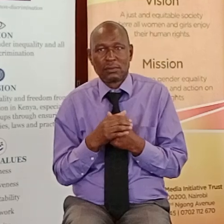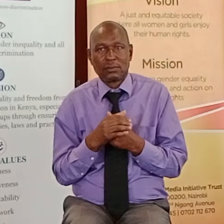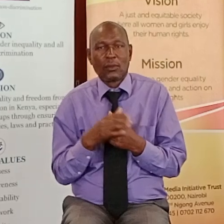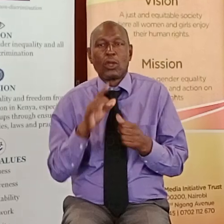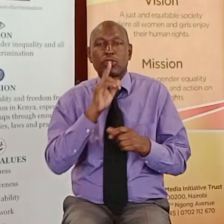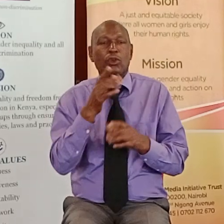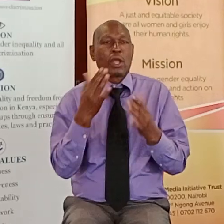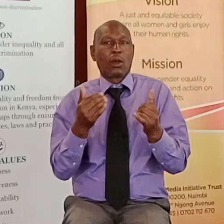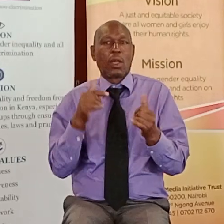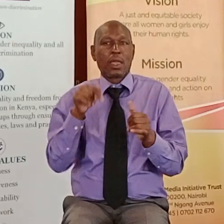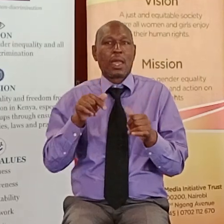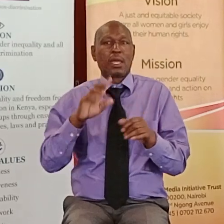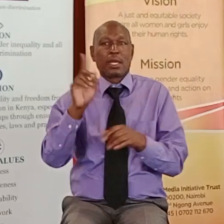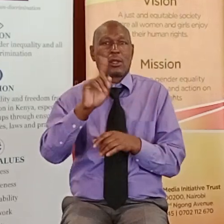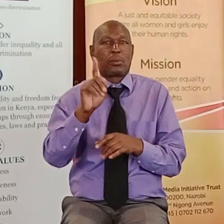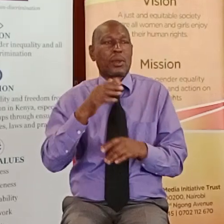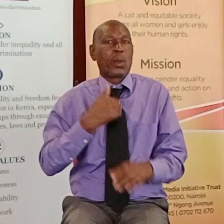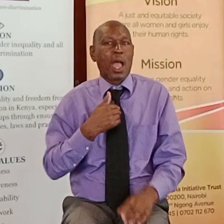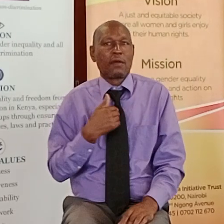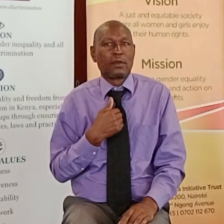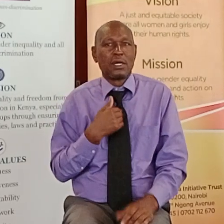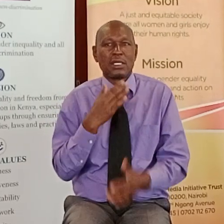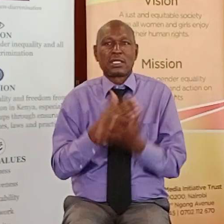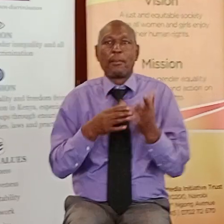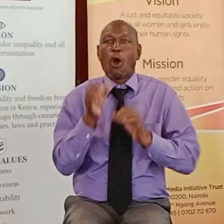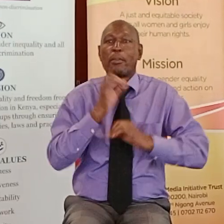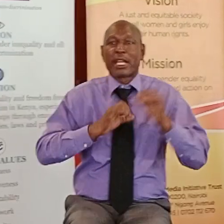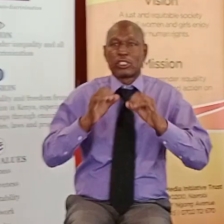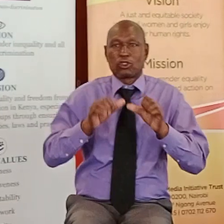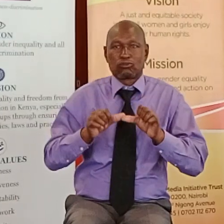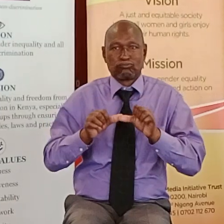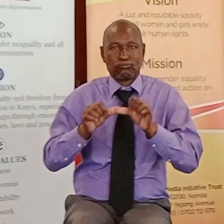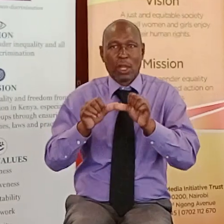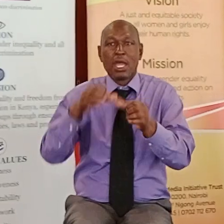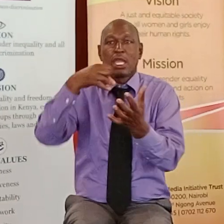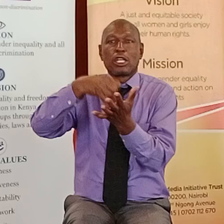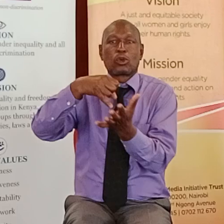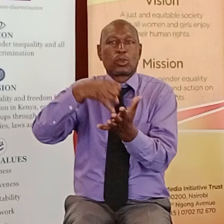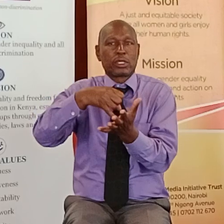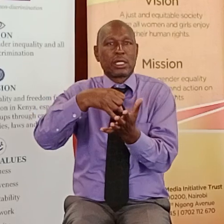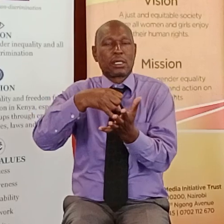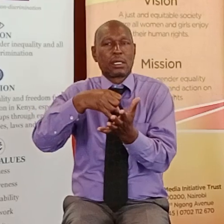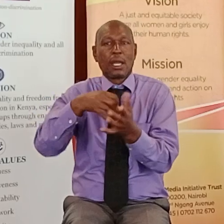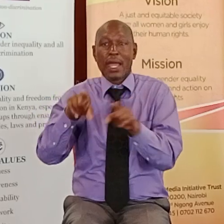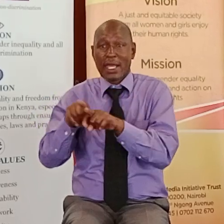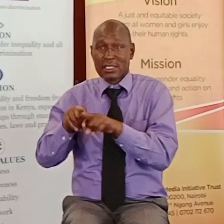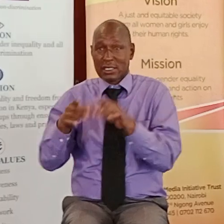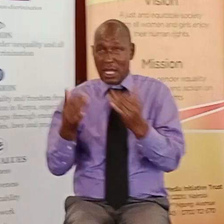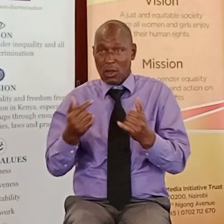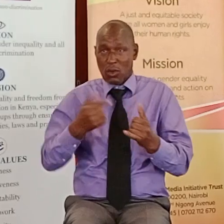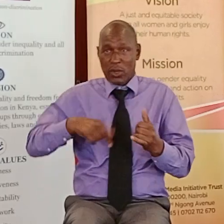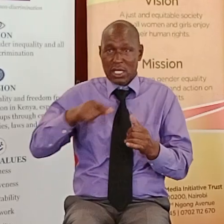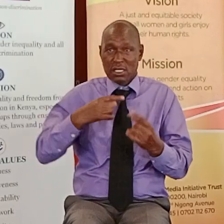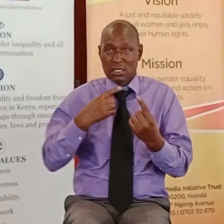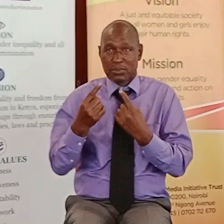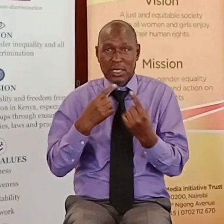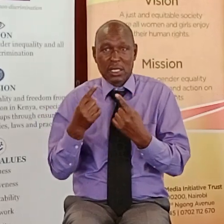So those are some of the preparations going on, including as we speak, there's already a